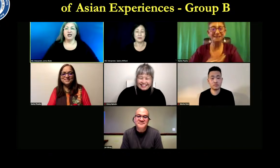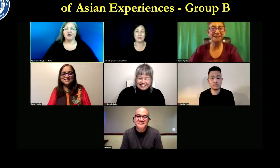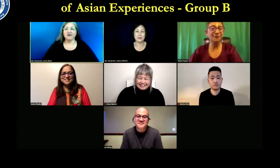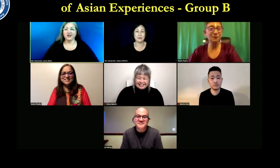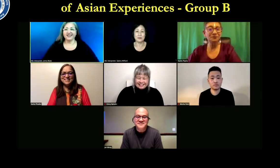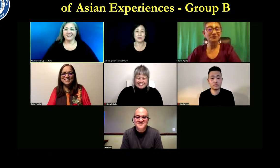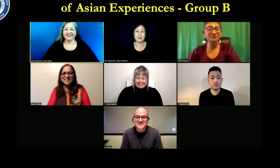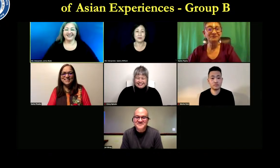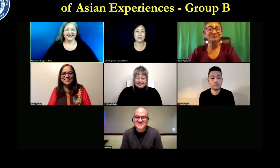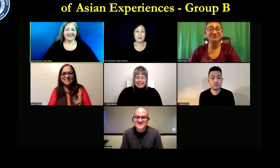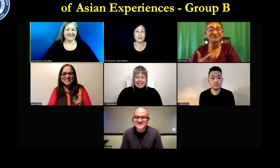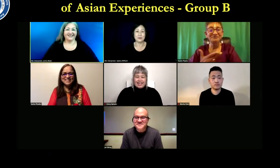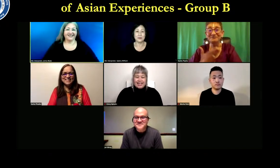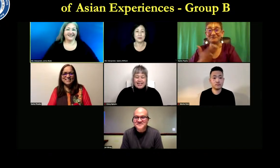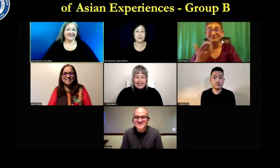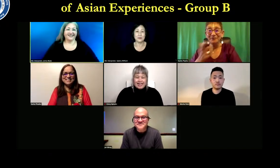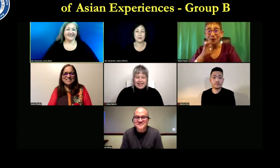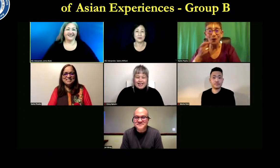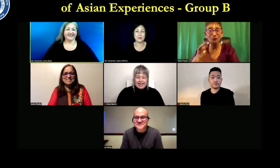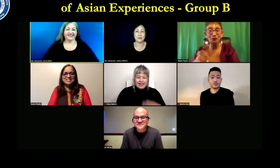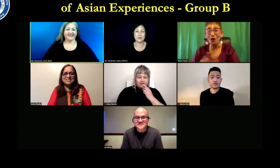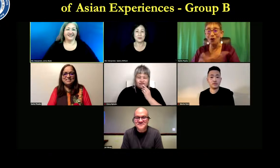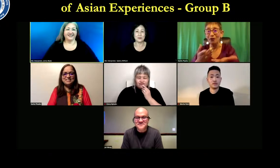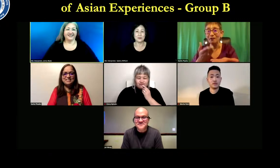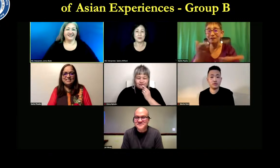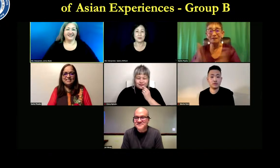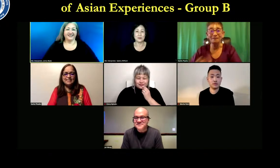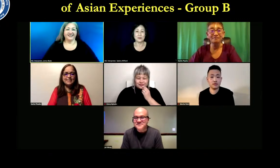Please raise your hand first.